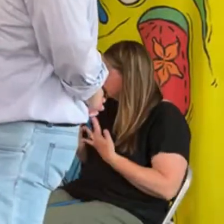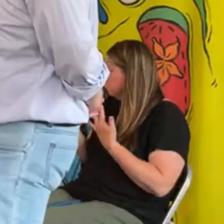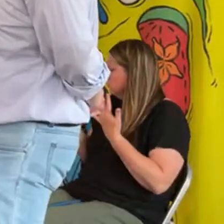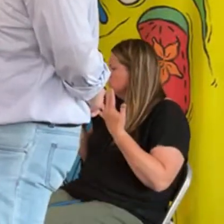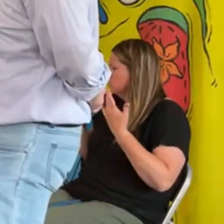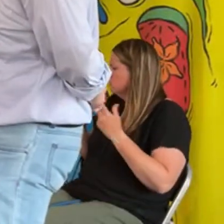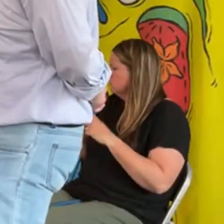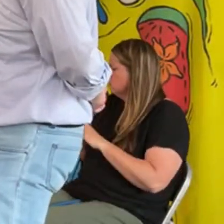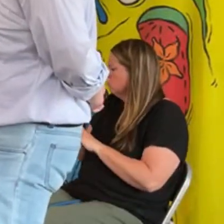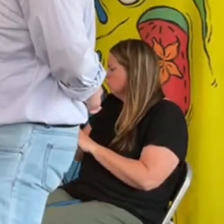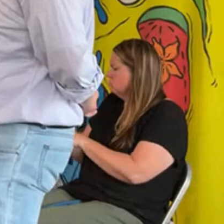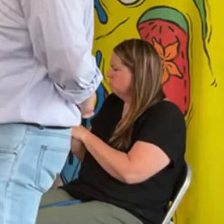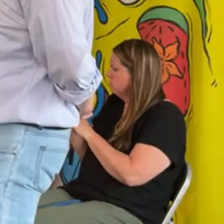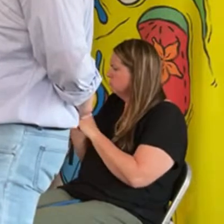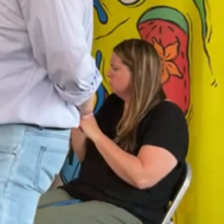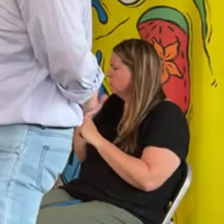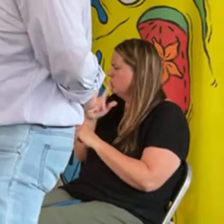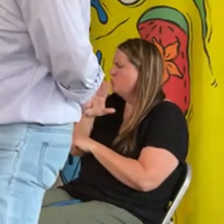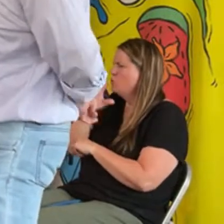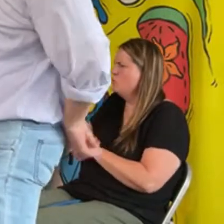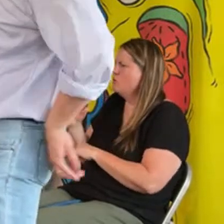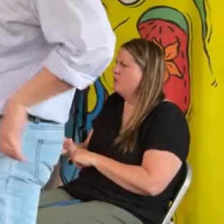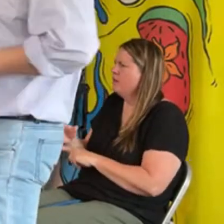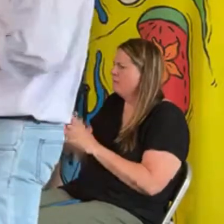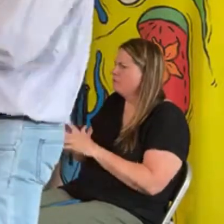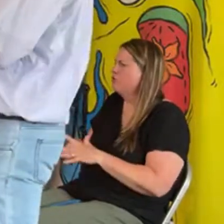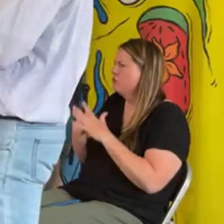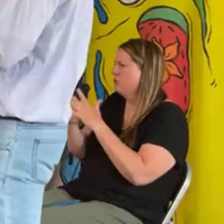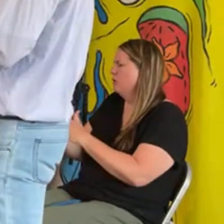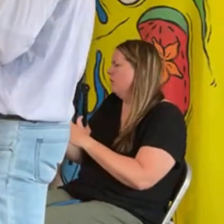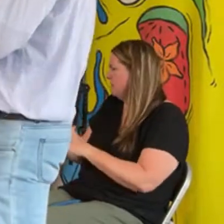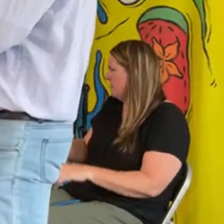march you never lit.